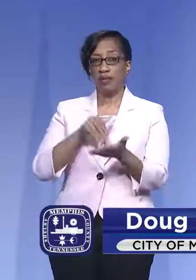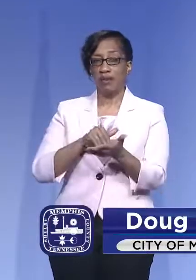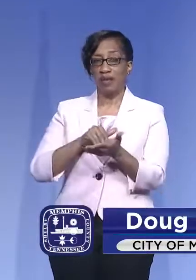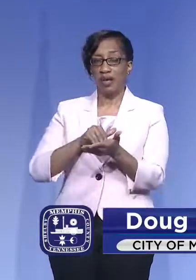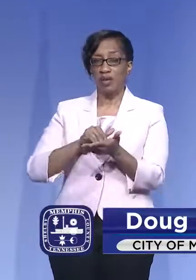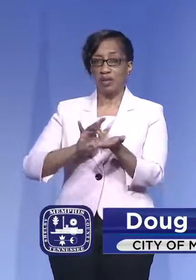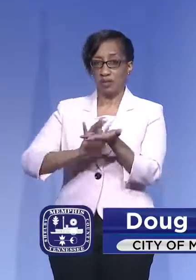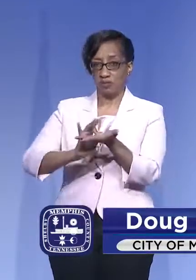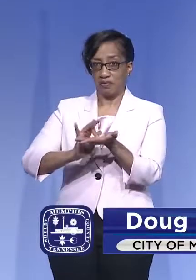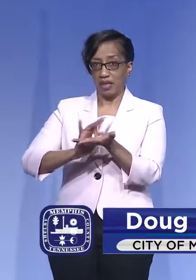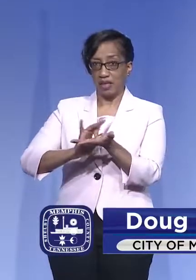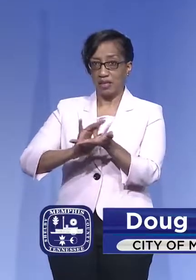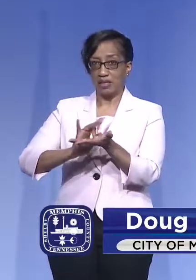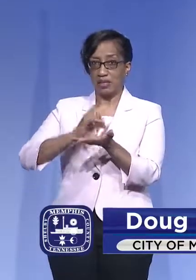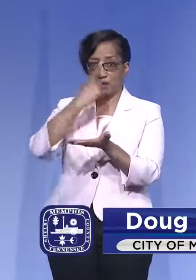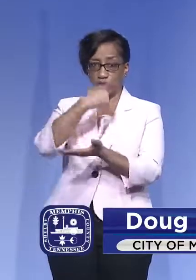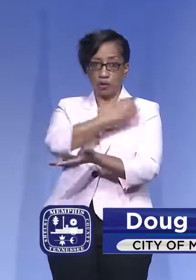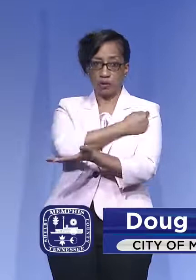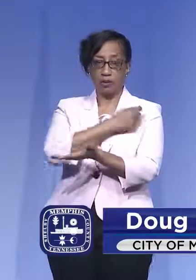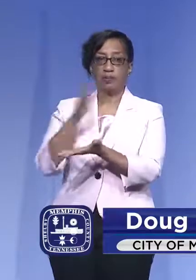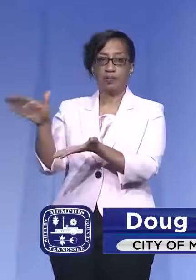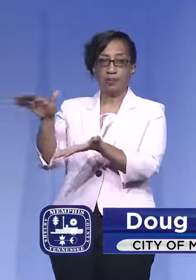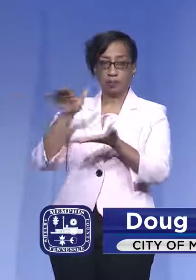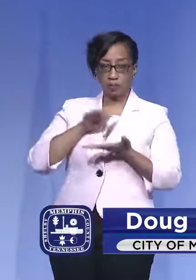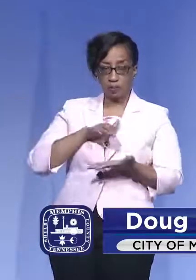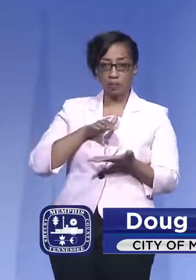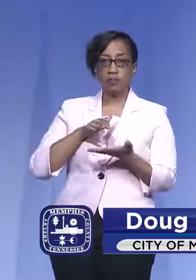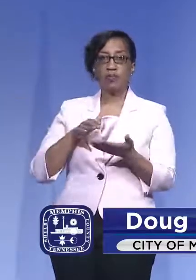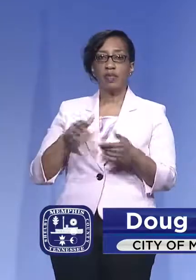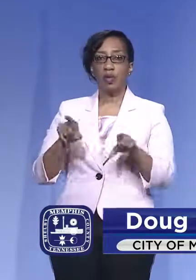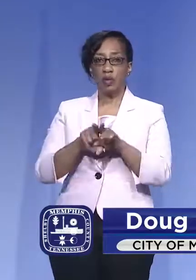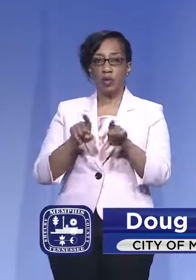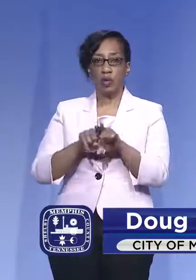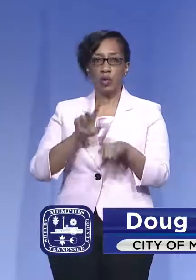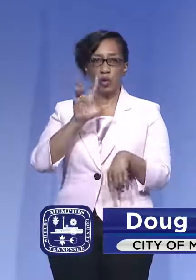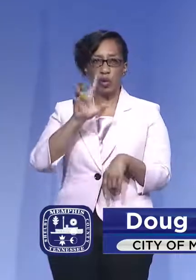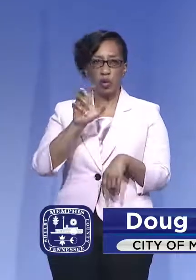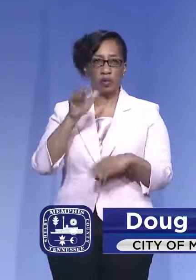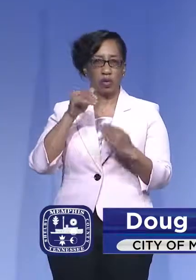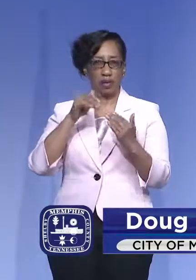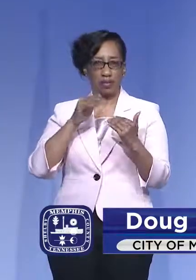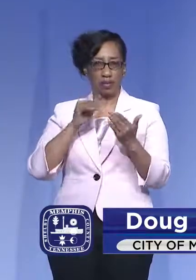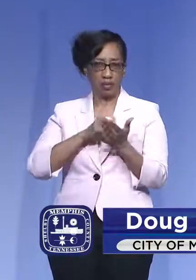to more than 313,000 individuals, and we have more than